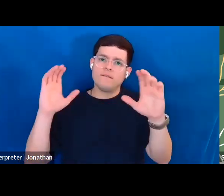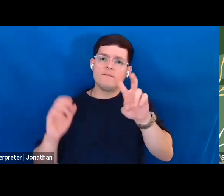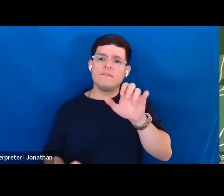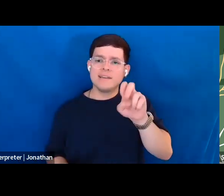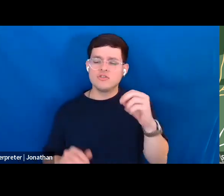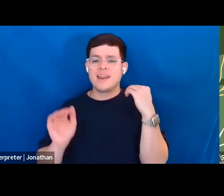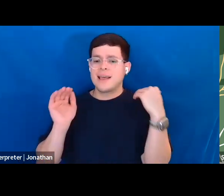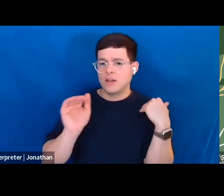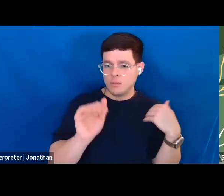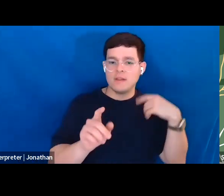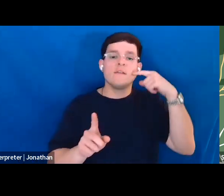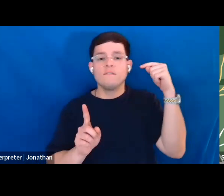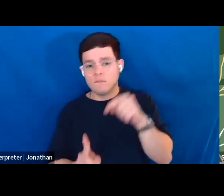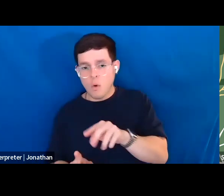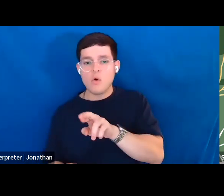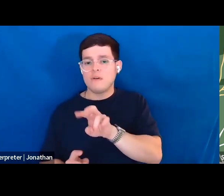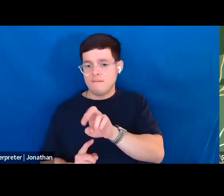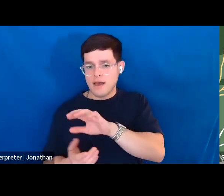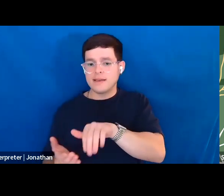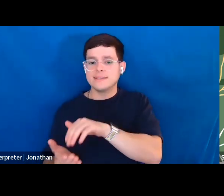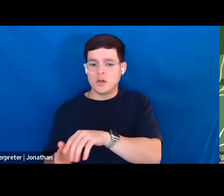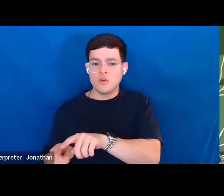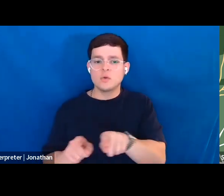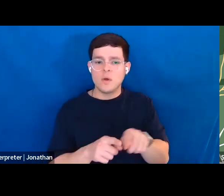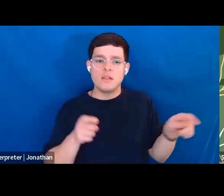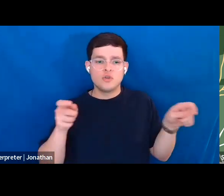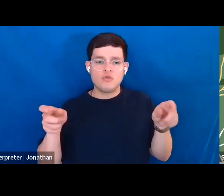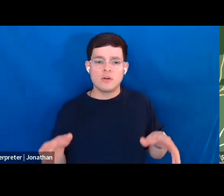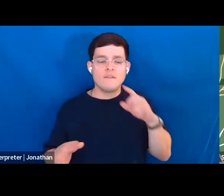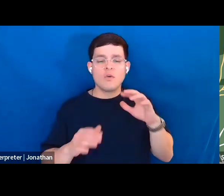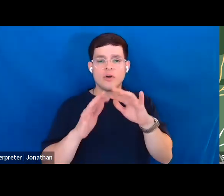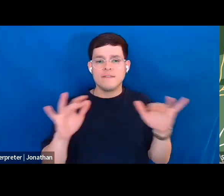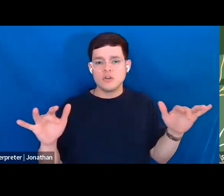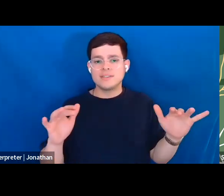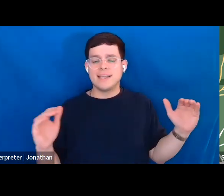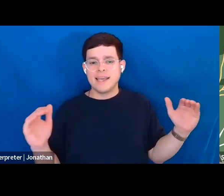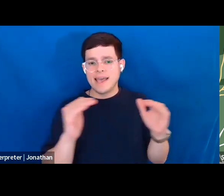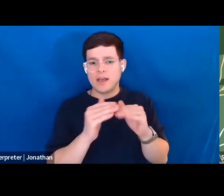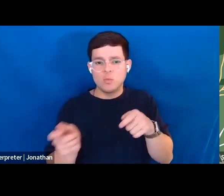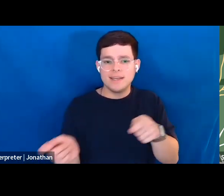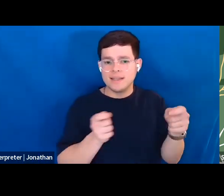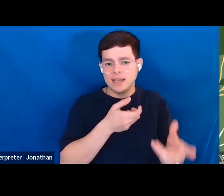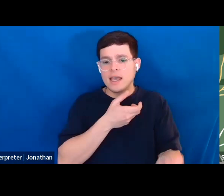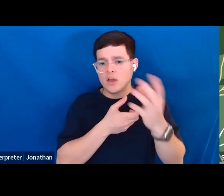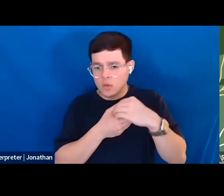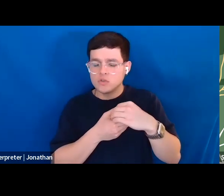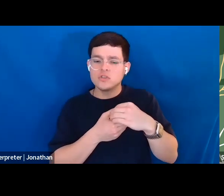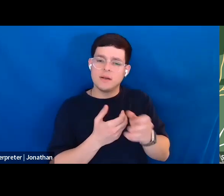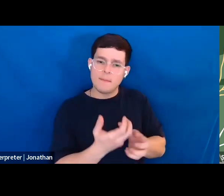the REVISE Center, as well as the Director for Diversity, Equity, Inclusion, Belonging